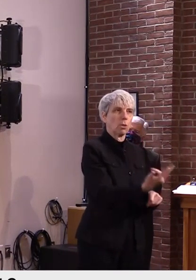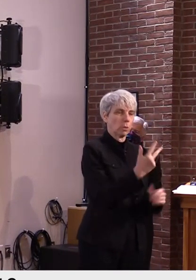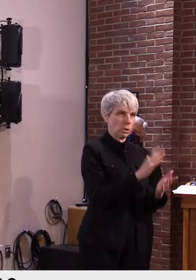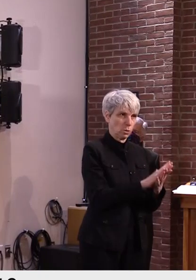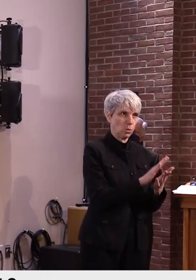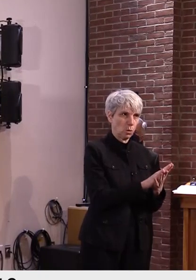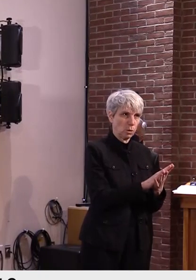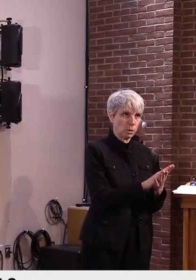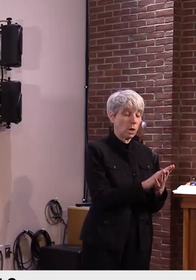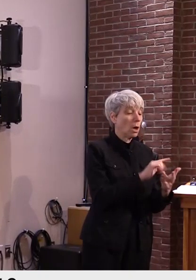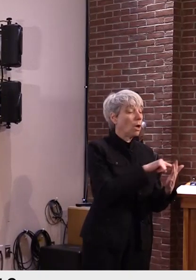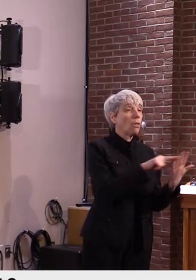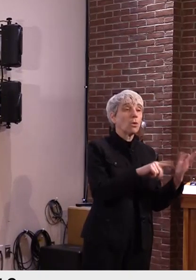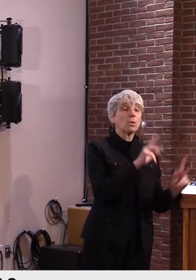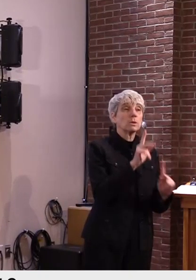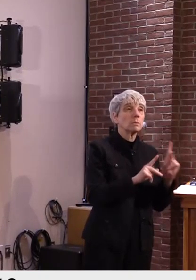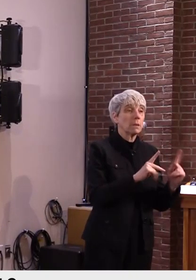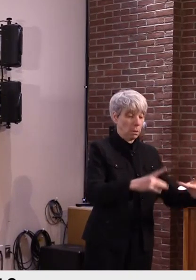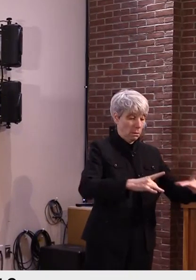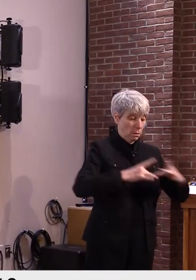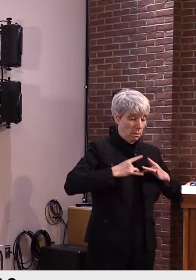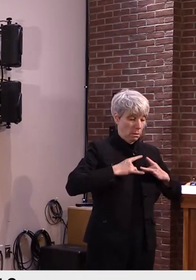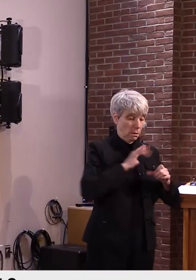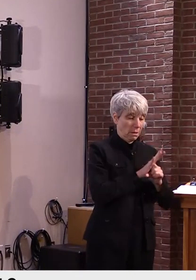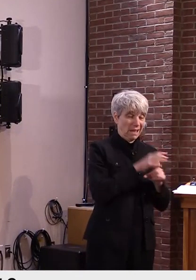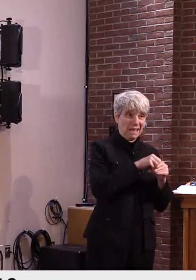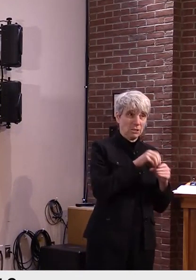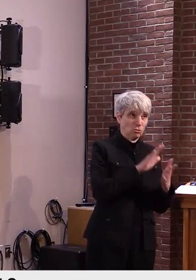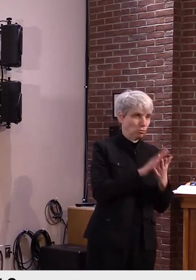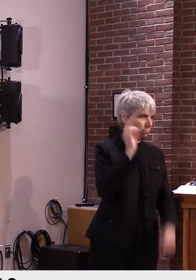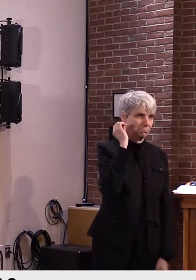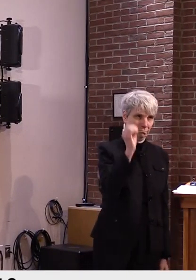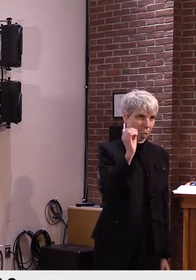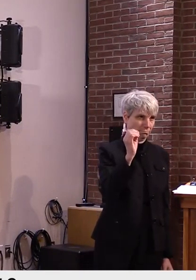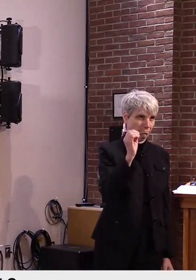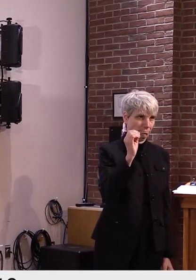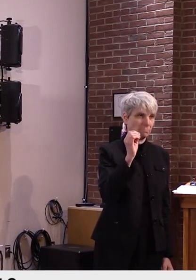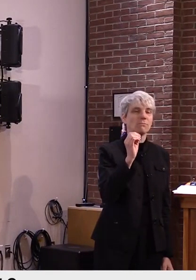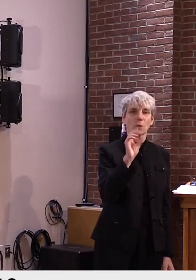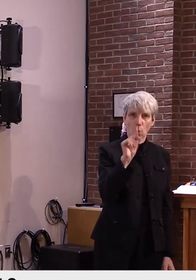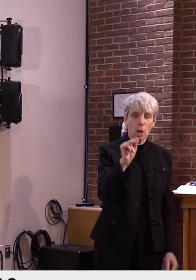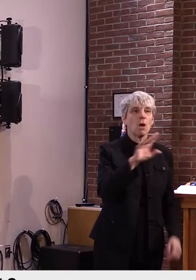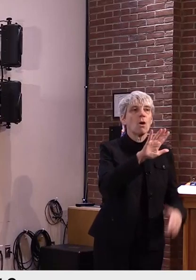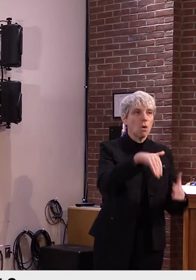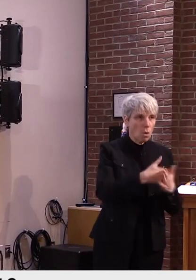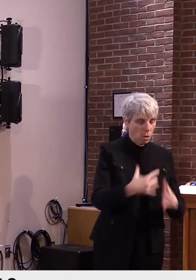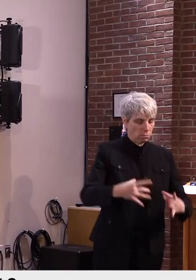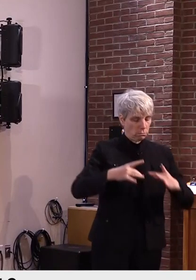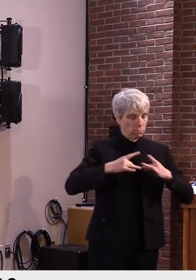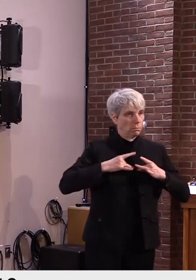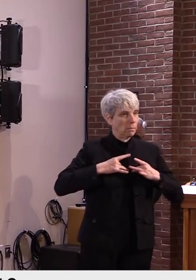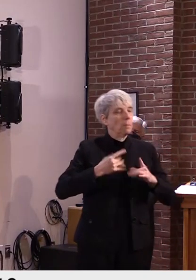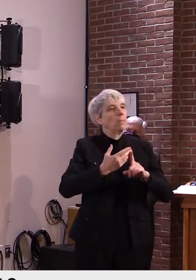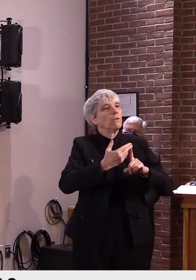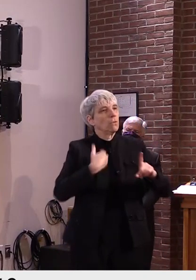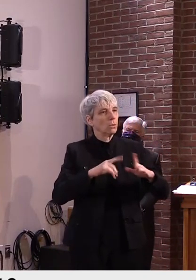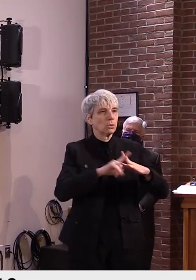got the virus due to being in school. Based on our investigations, all had been exposed prior to classes